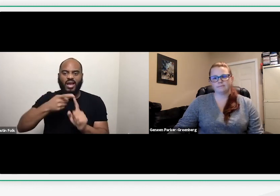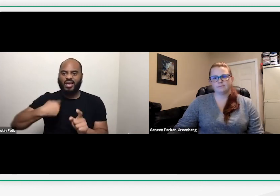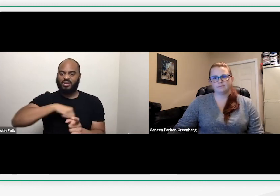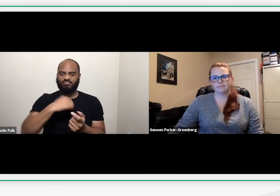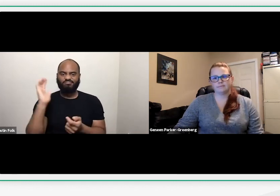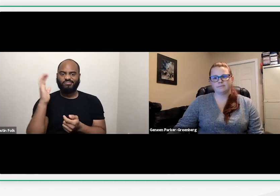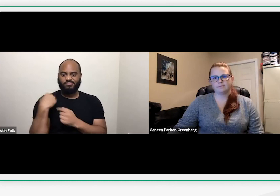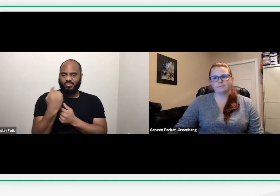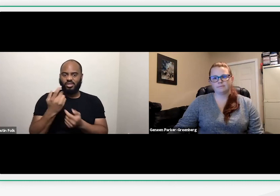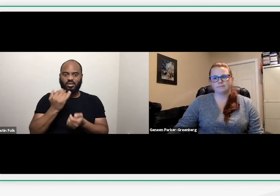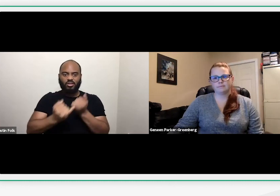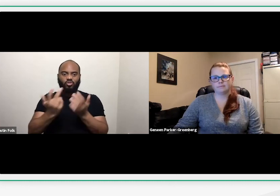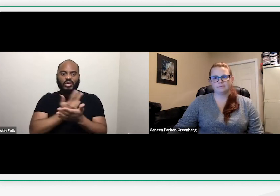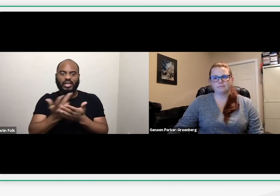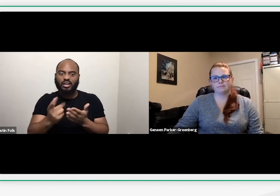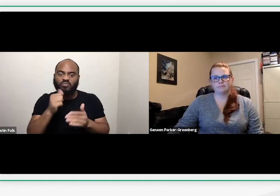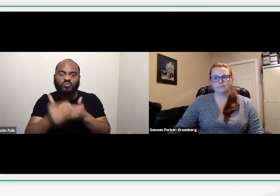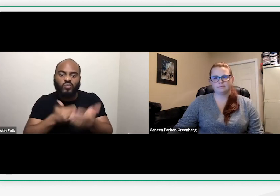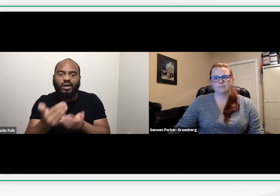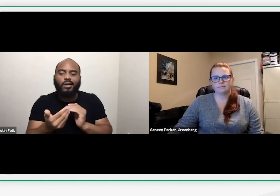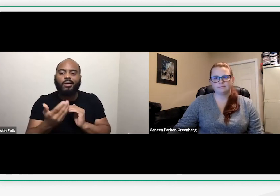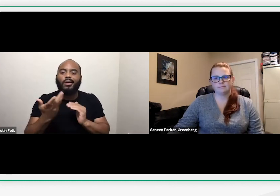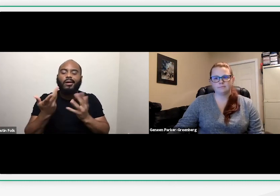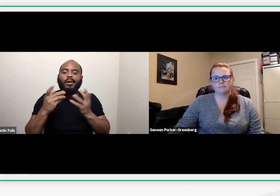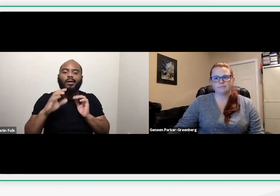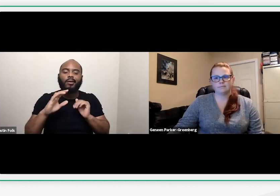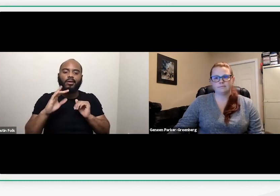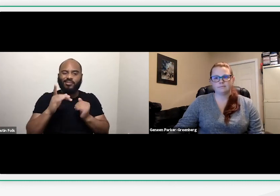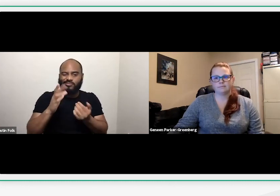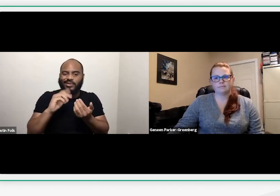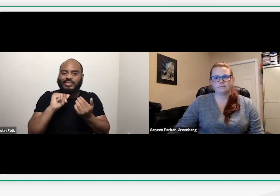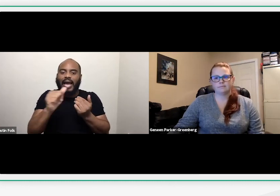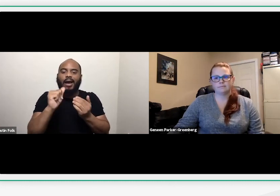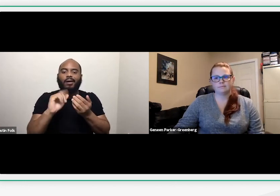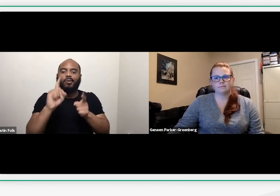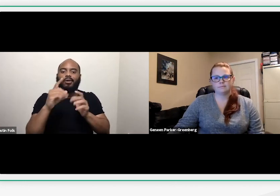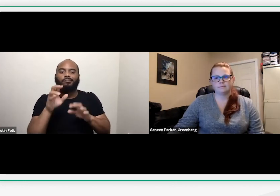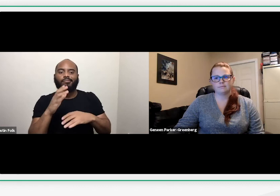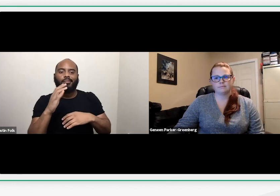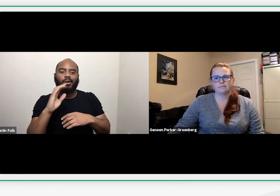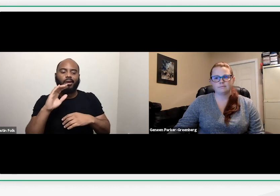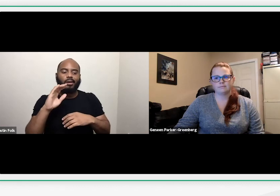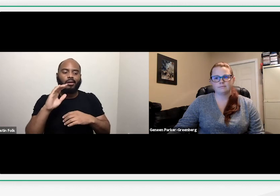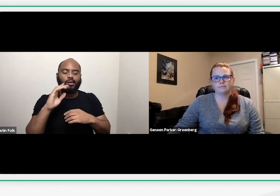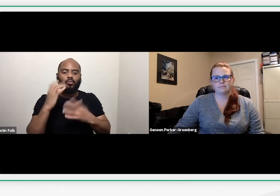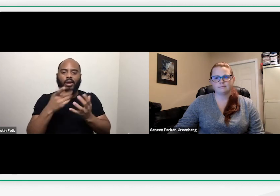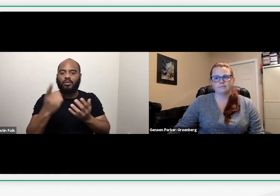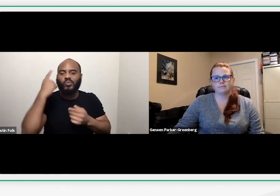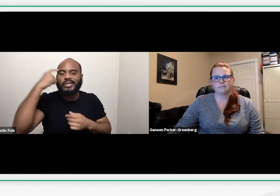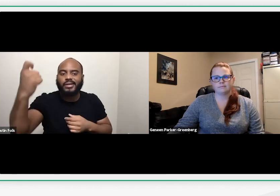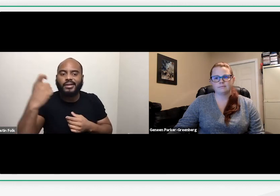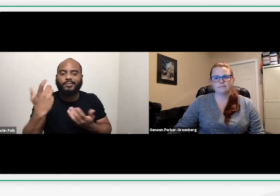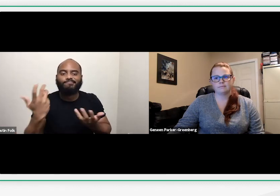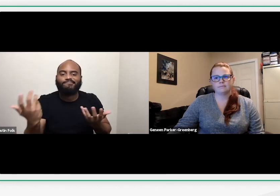which means if you're not actively working with the information we just covered over the last 3 weeks, if you're not